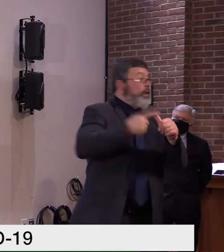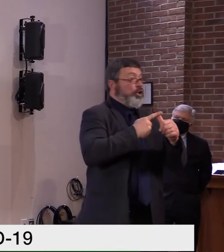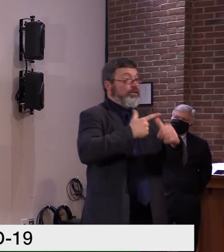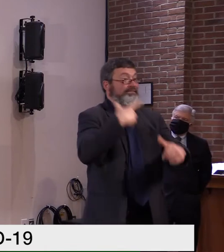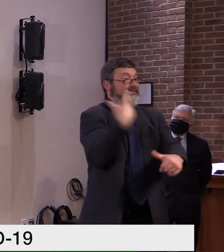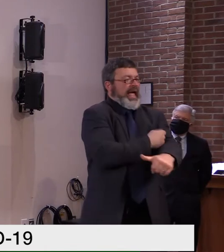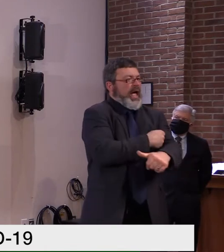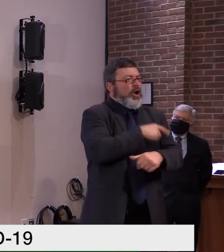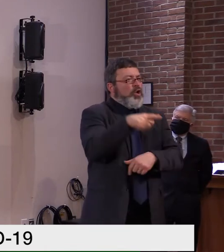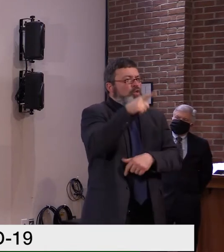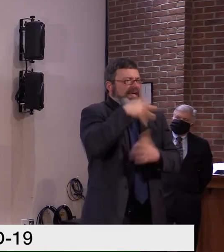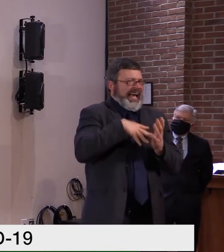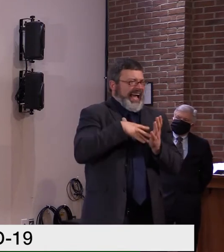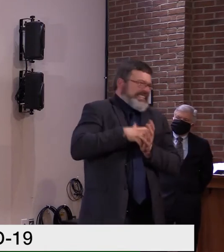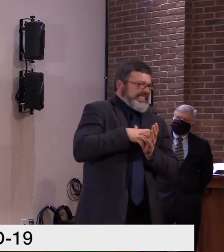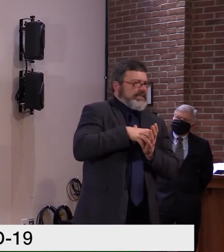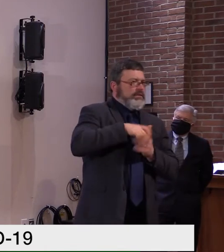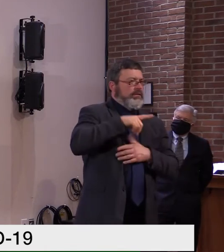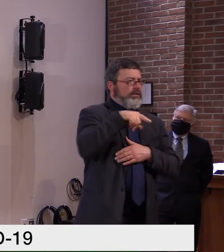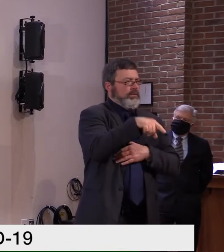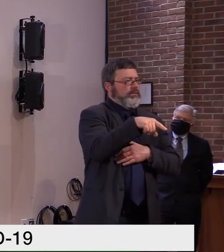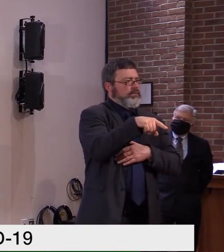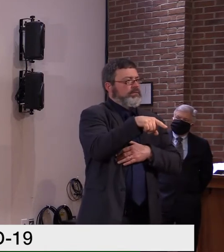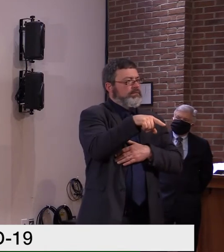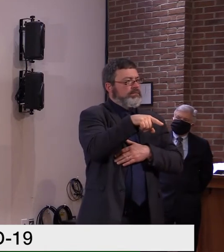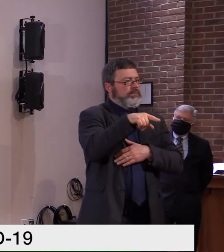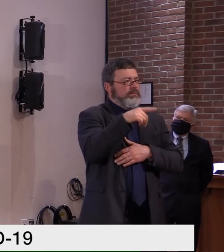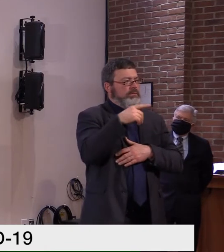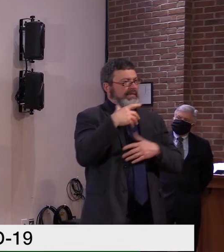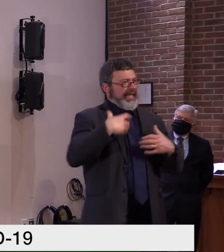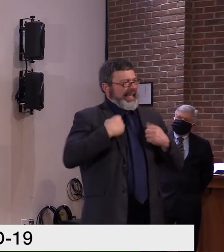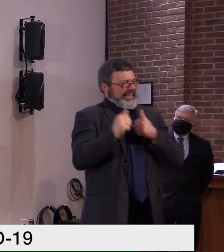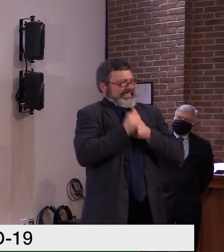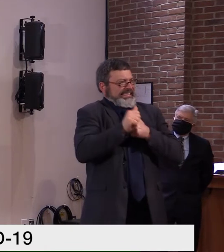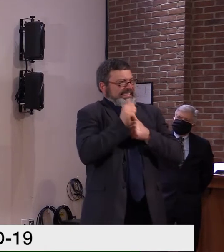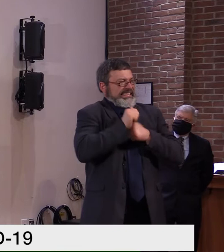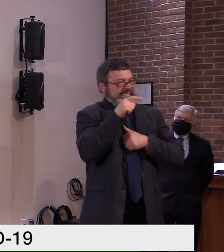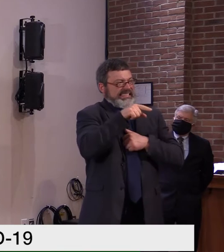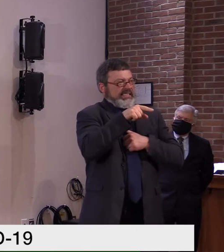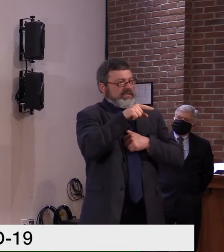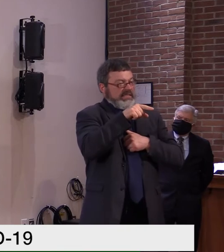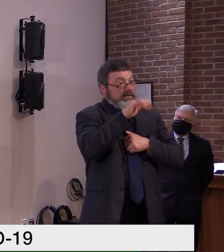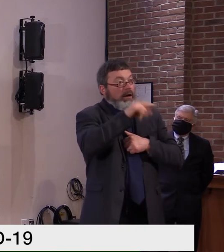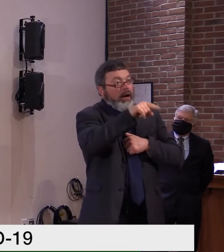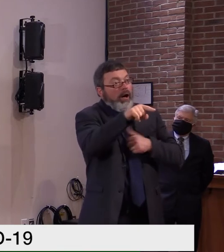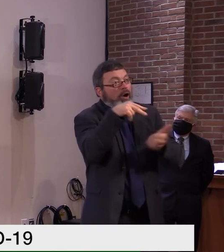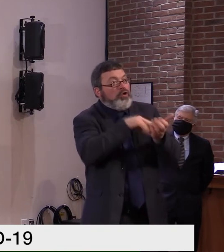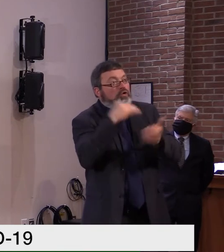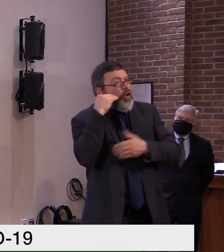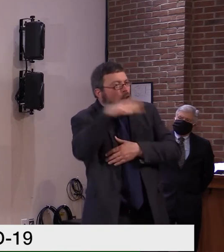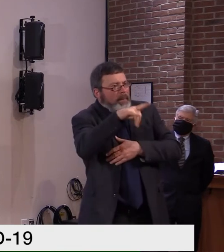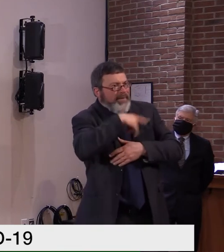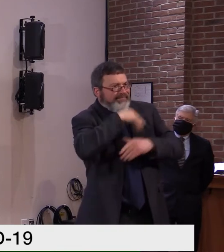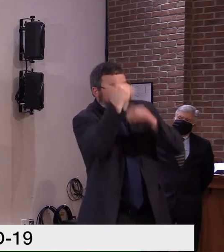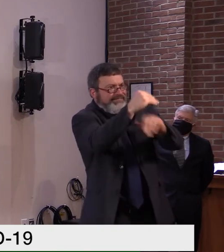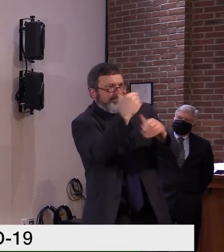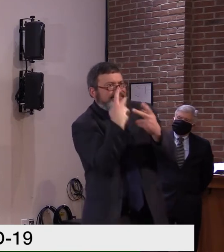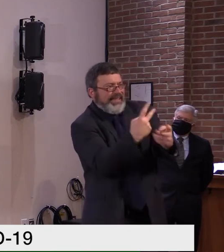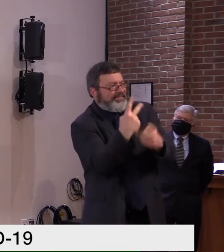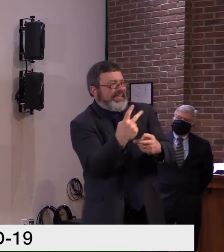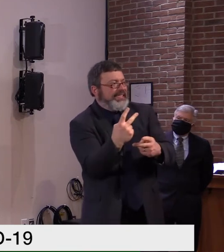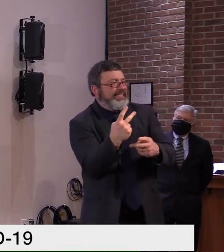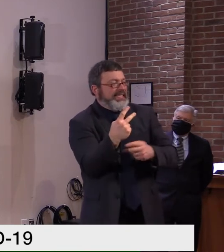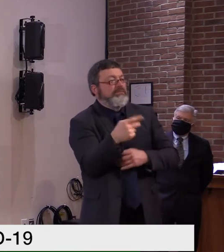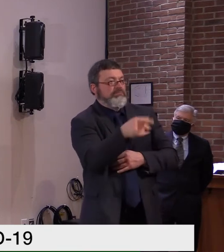in long-term care facilities could be relaxed in some way, and that nothing could make me happier than that